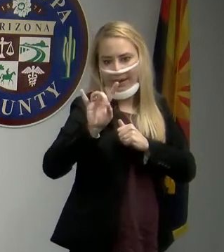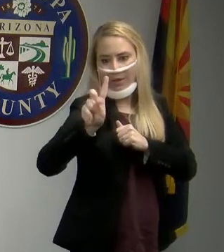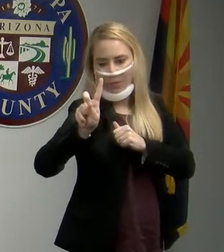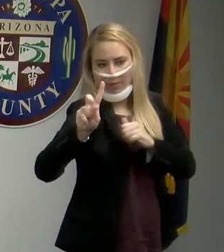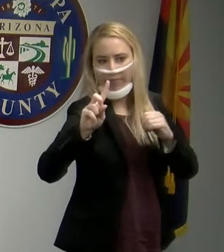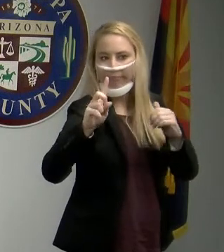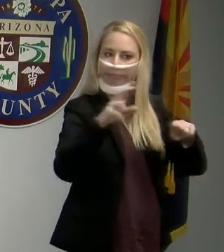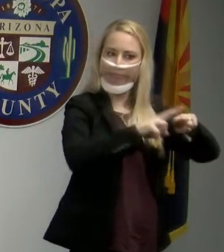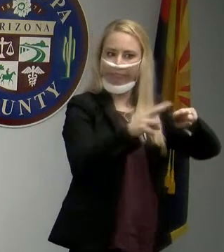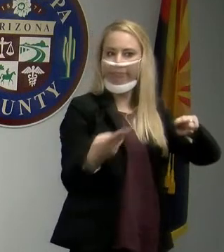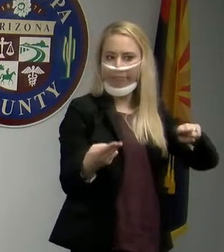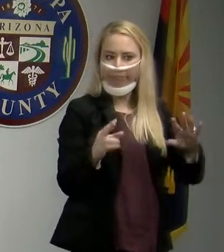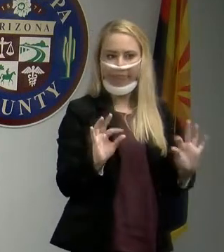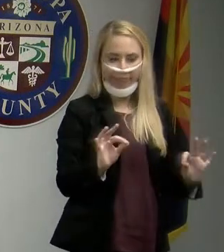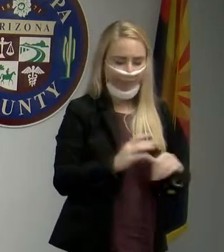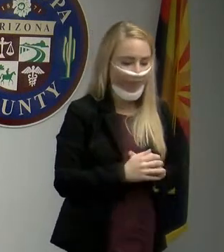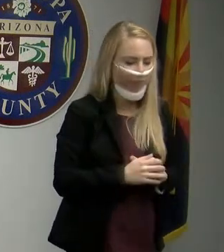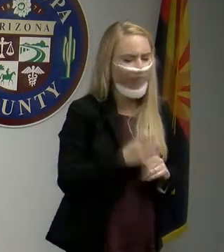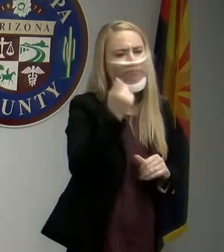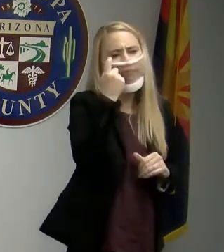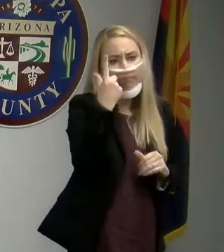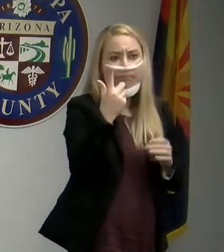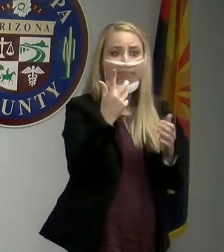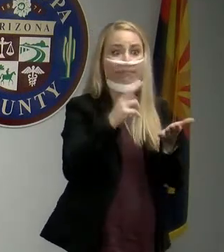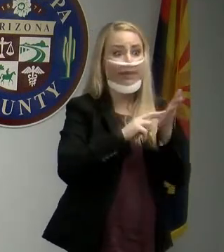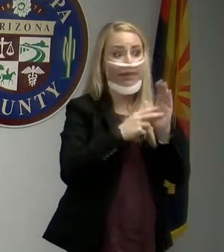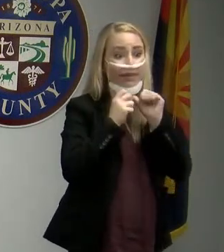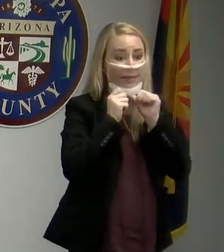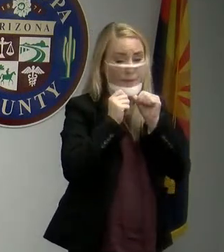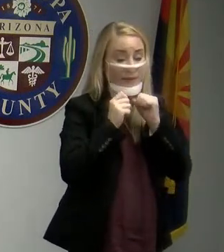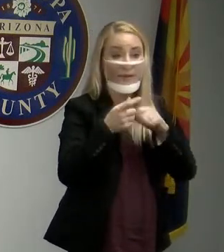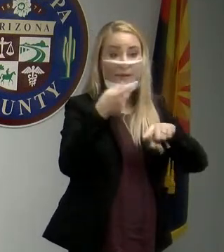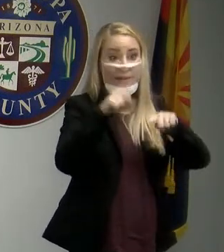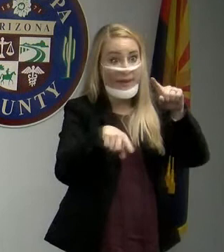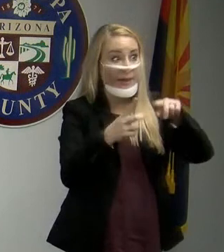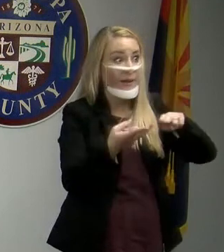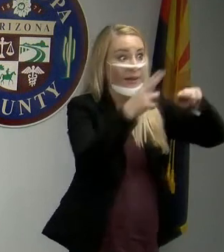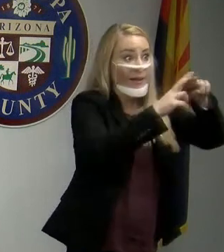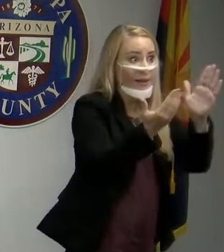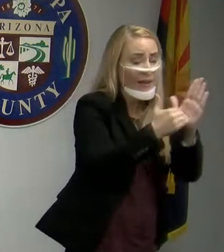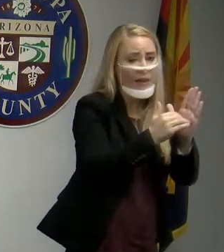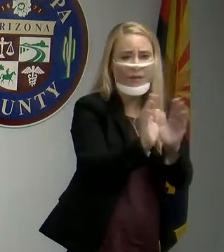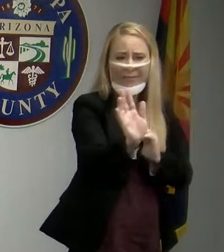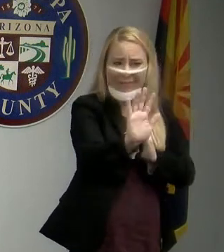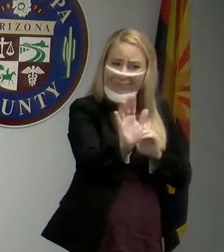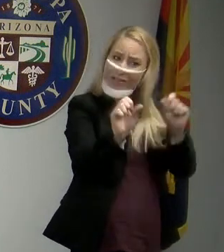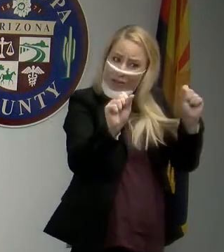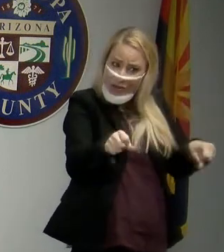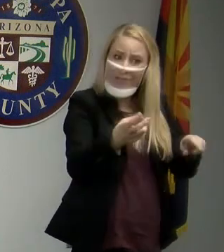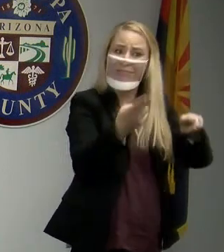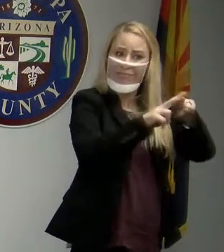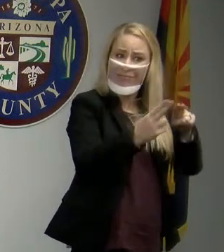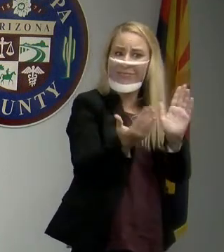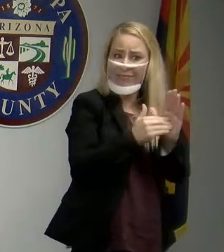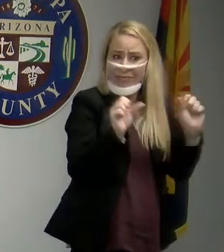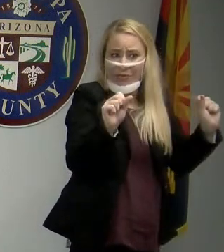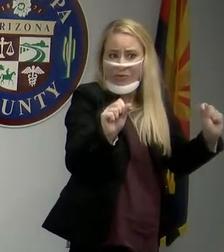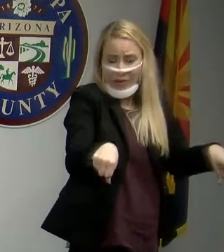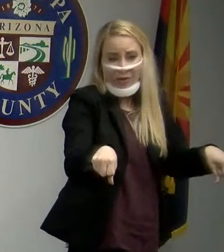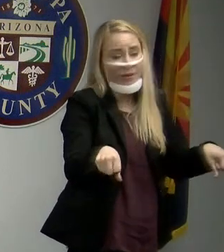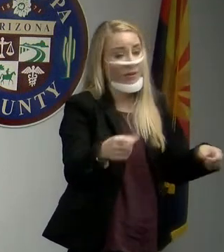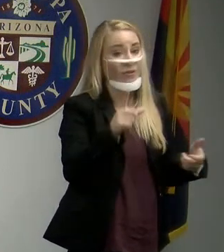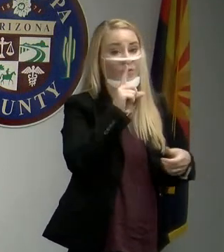not to say we might not cross 150 today or tomorrow. This is a 24/7 operation